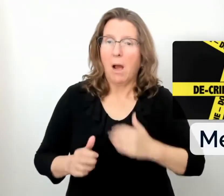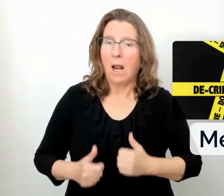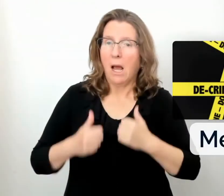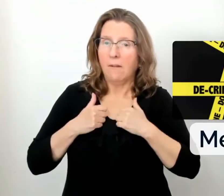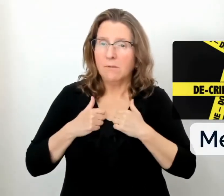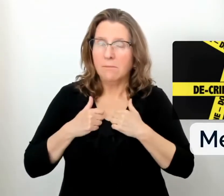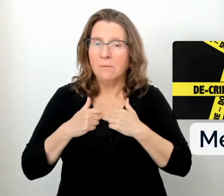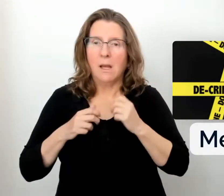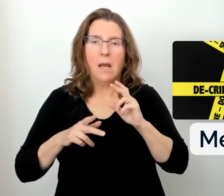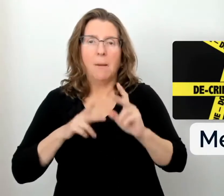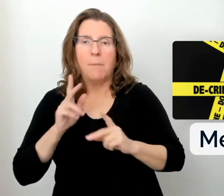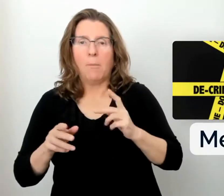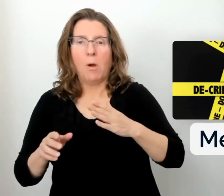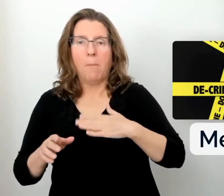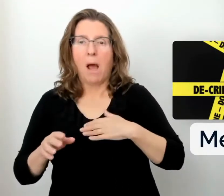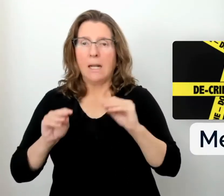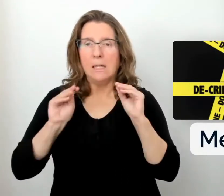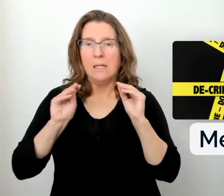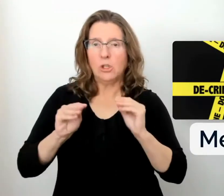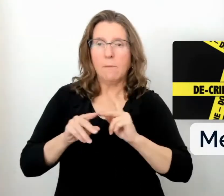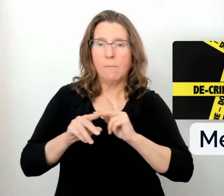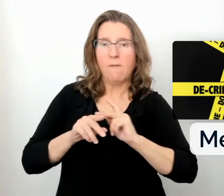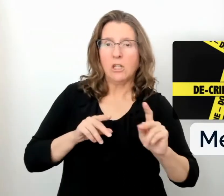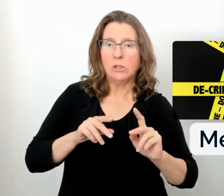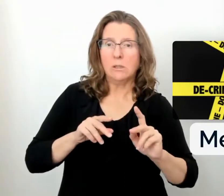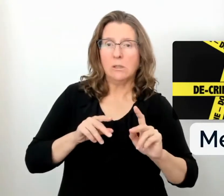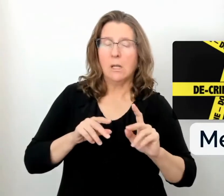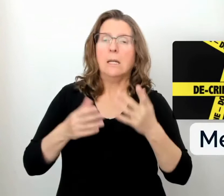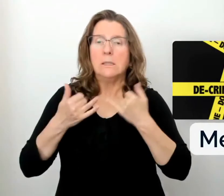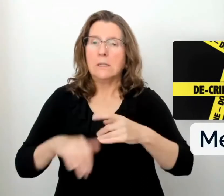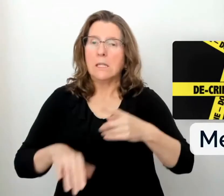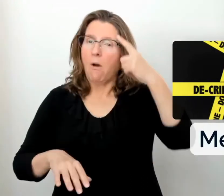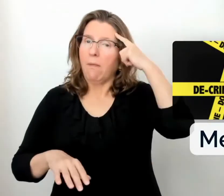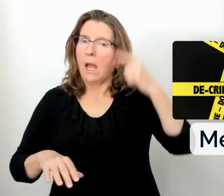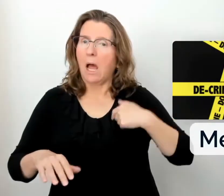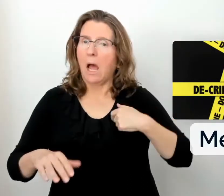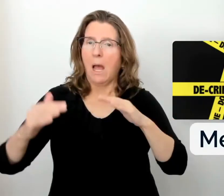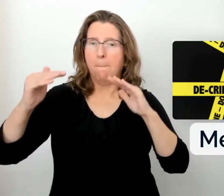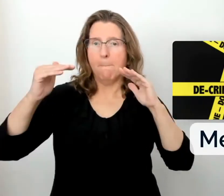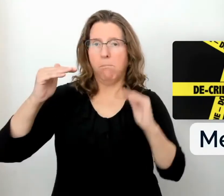People in my circle, colleagues in the educational system, considered me as lower than themselves.